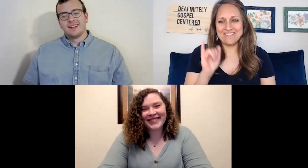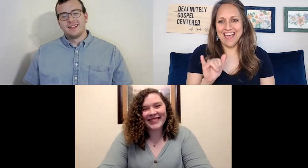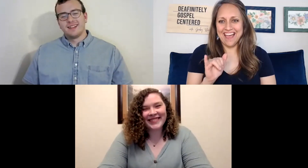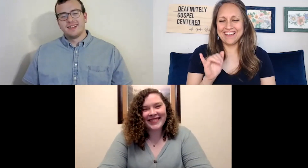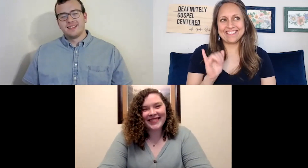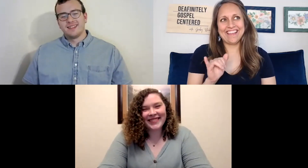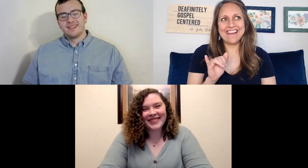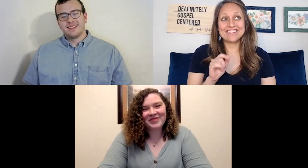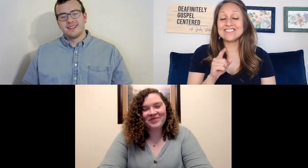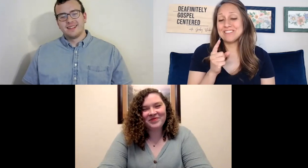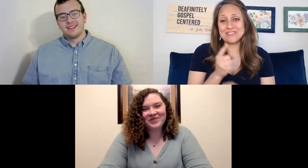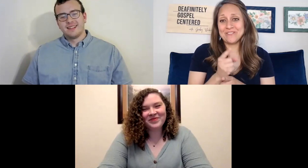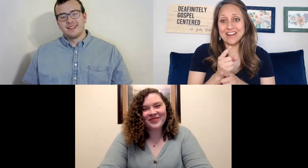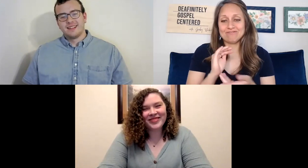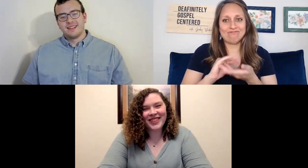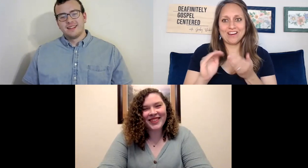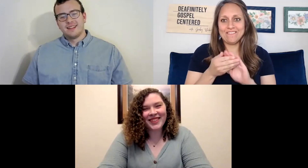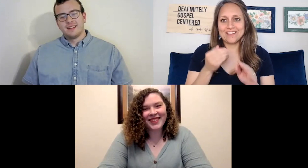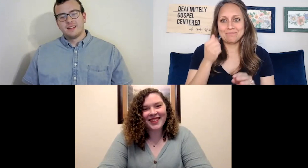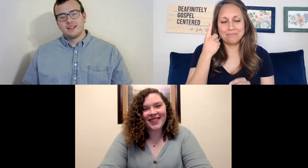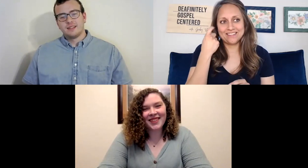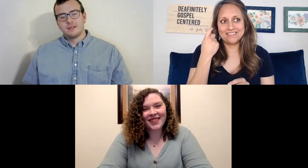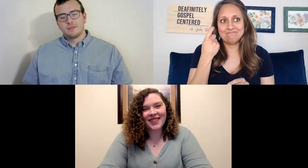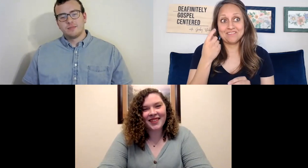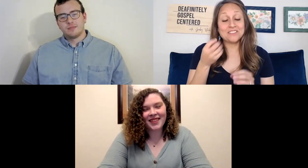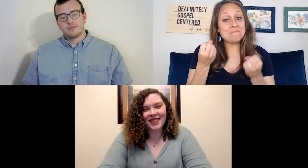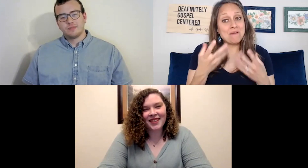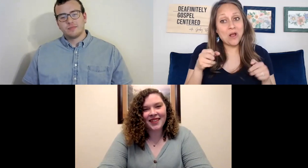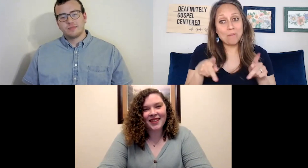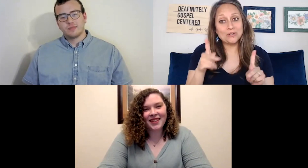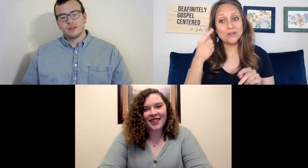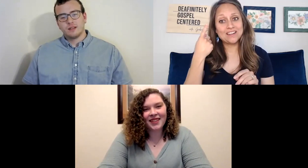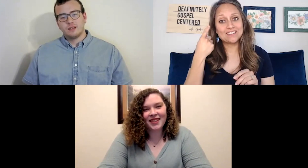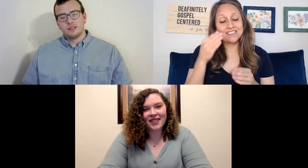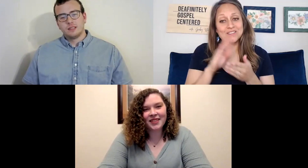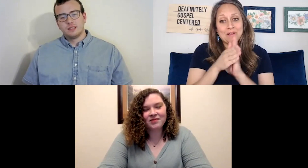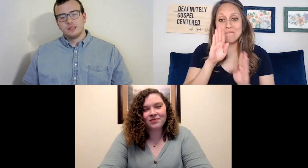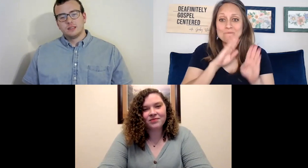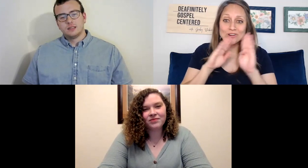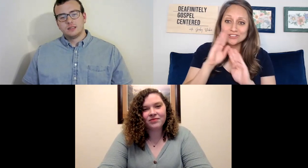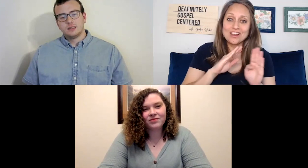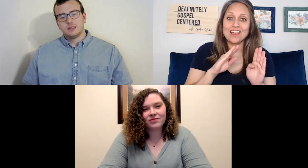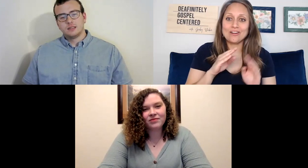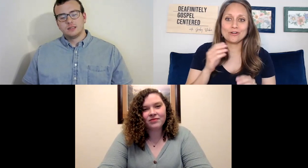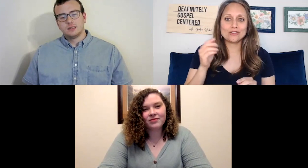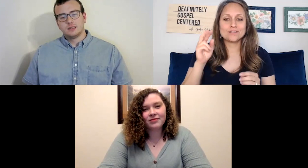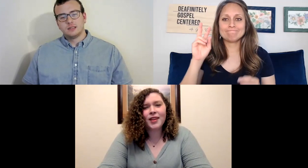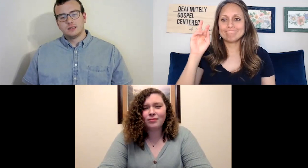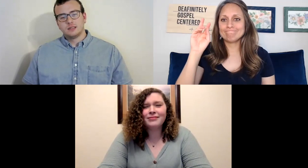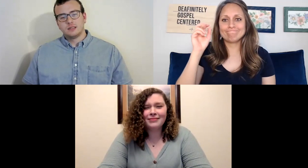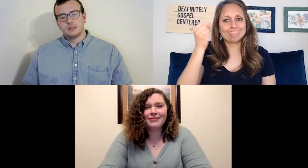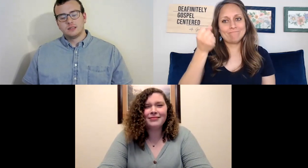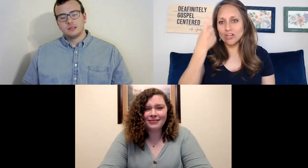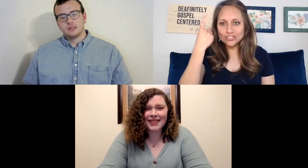I love that. I love that, you guys. And you guys are absolutely right. It all does start with forgiveness. And we have so many opportunities